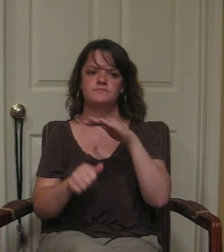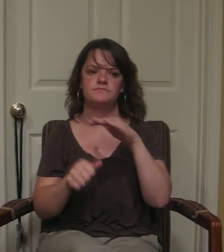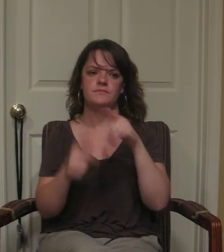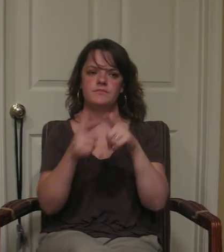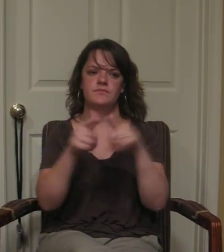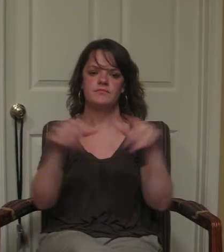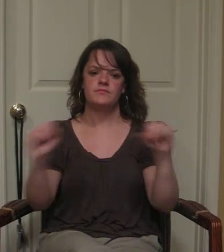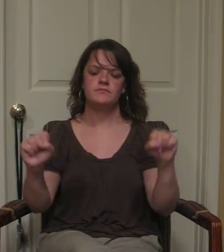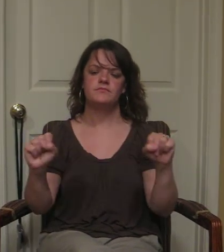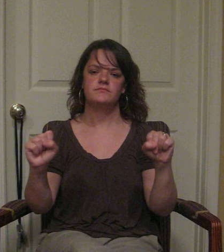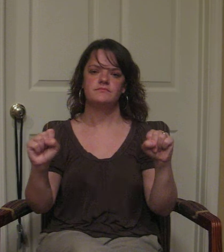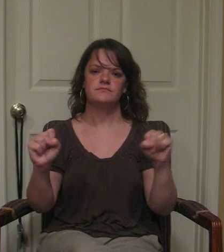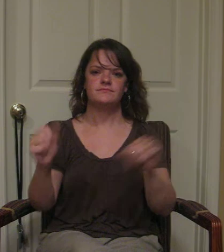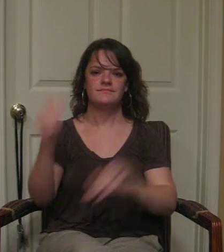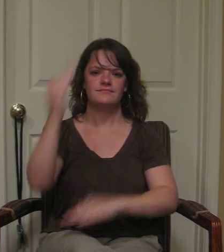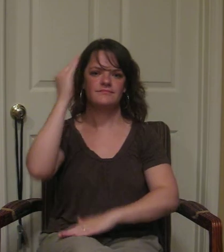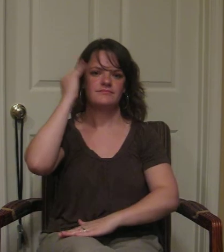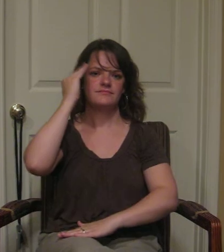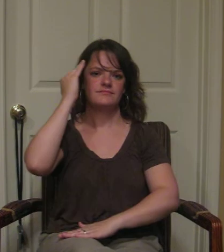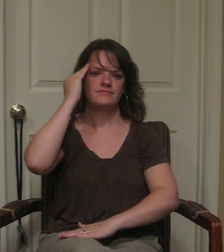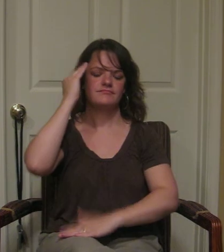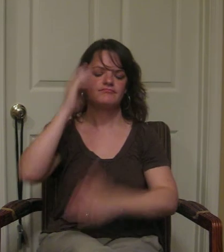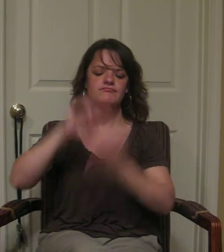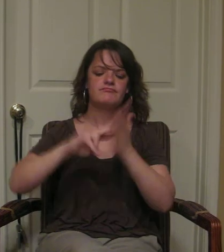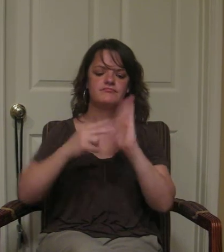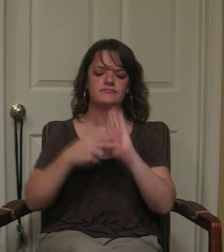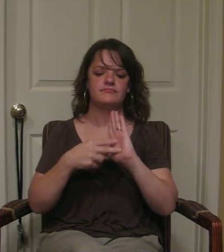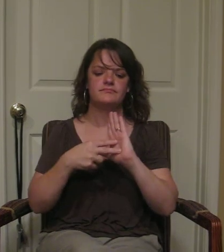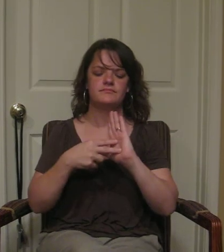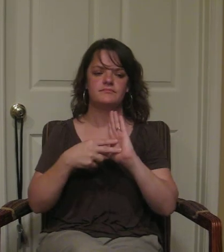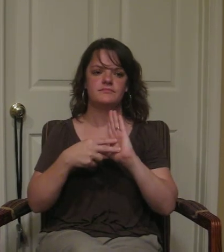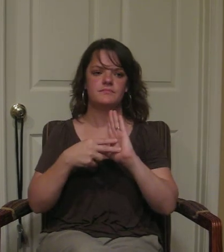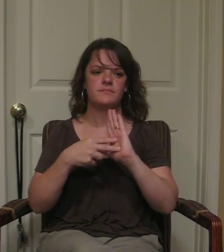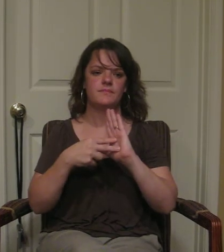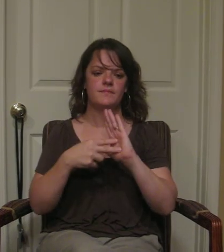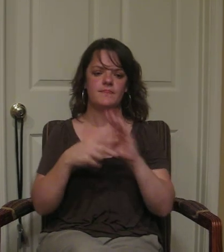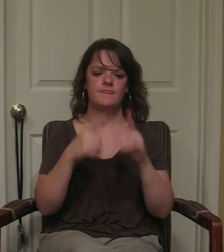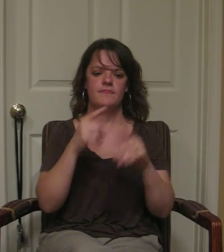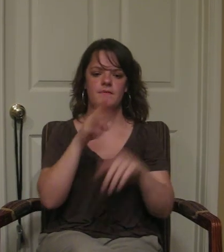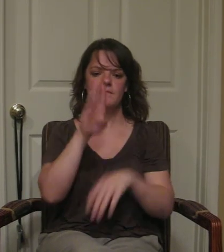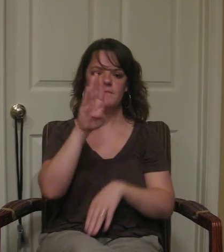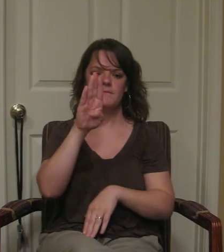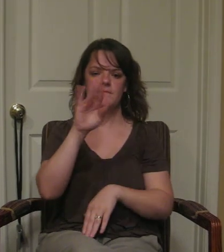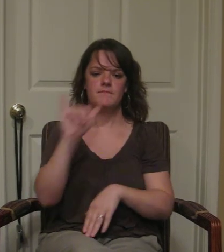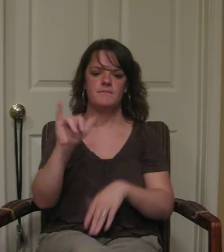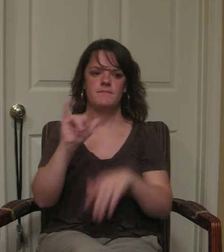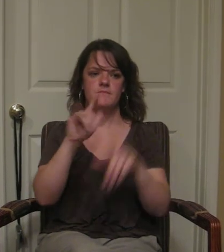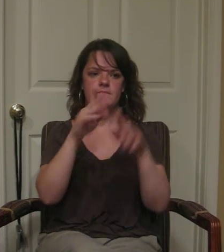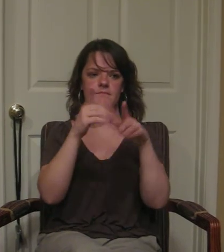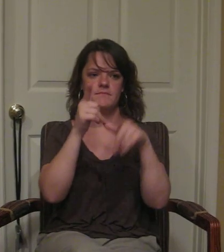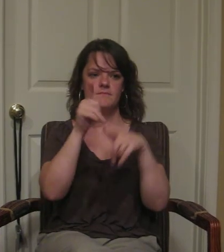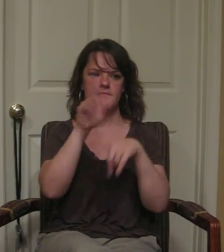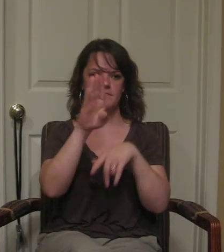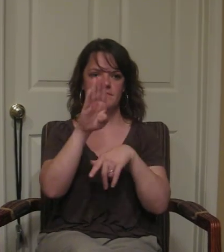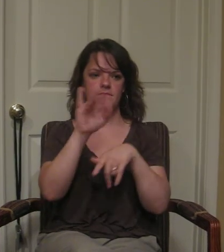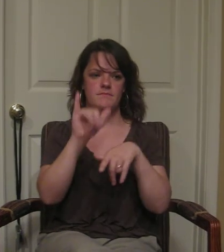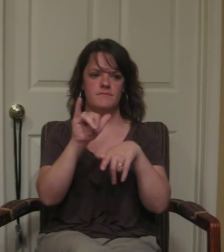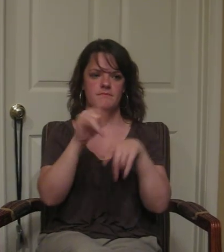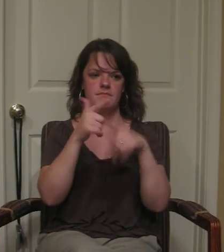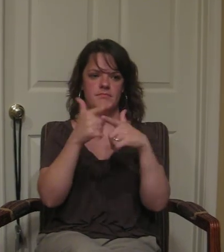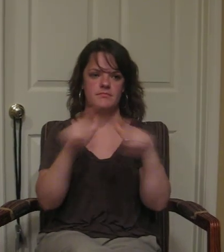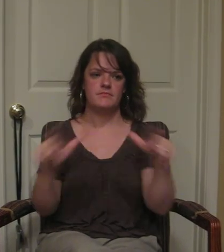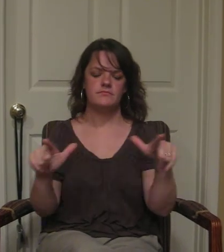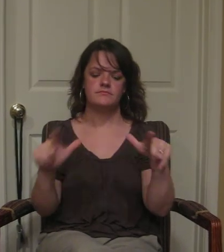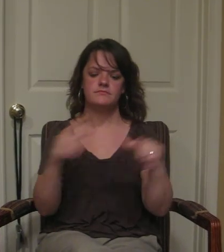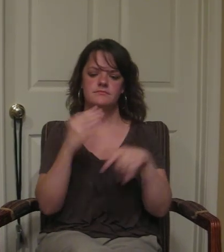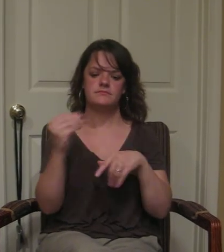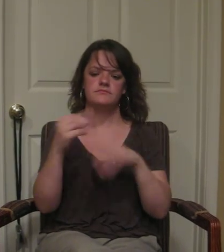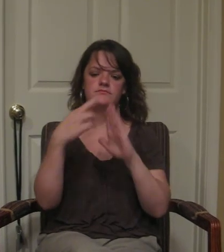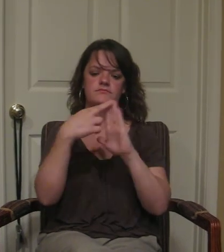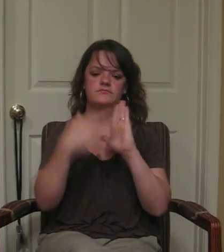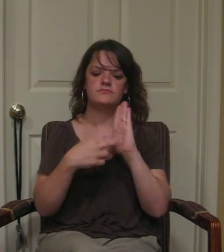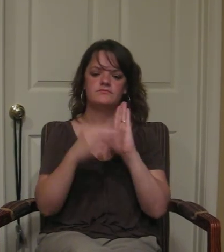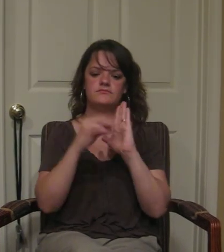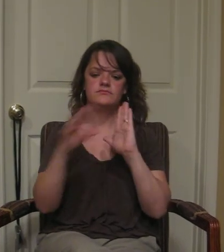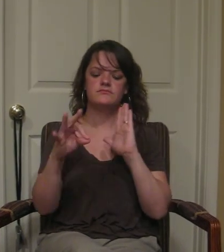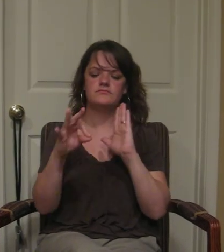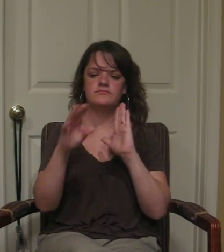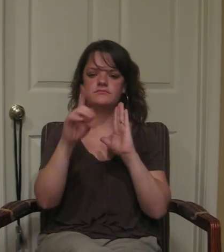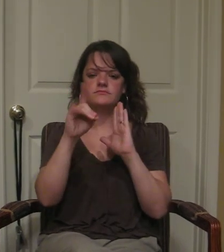competence, which is bilingual, and to have knowledge of registers and discourse. Cultural competence